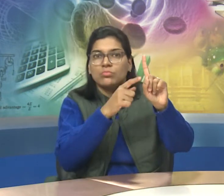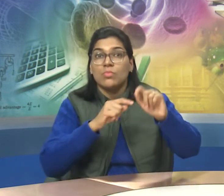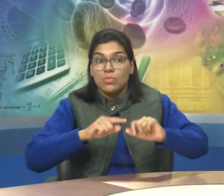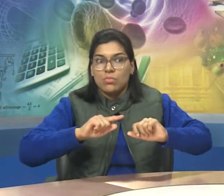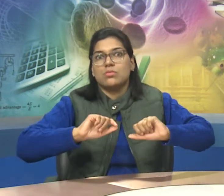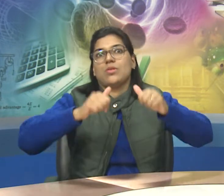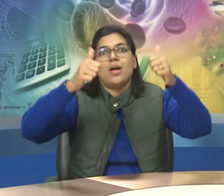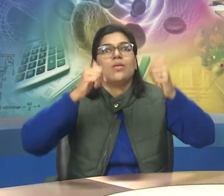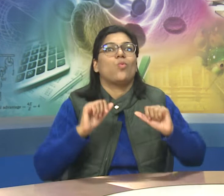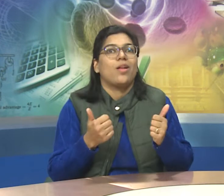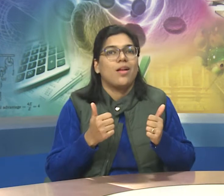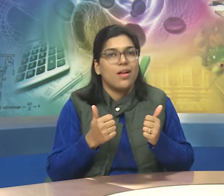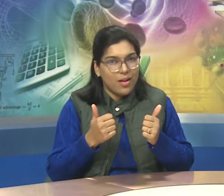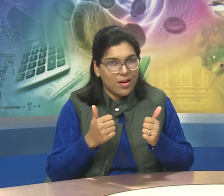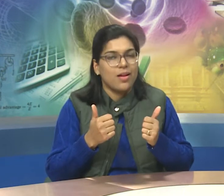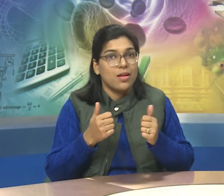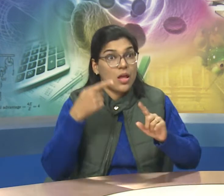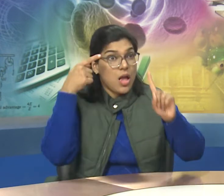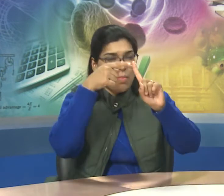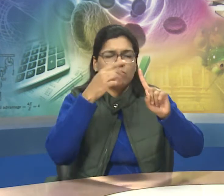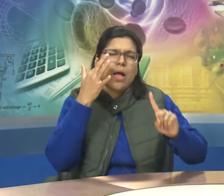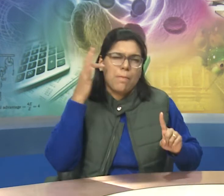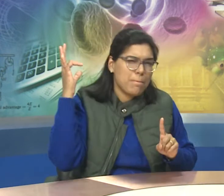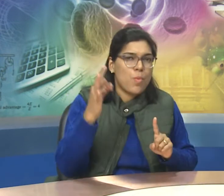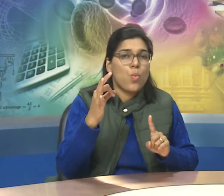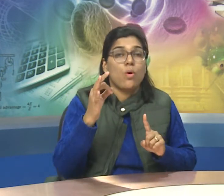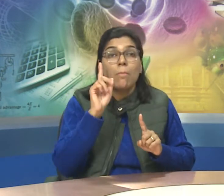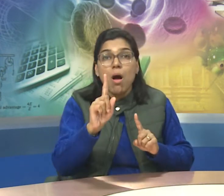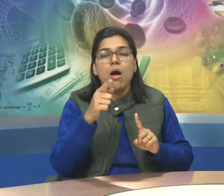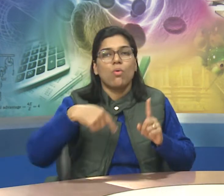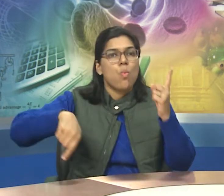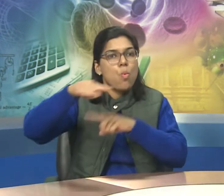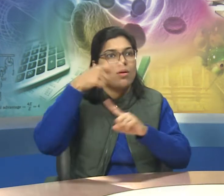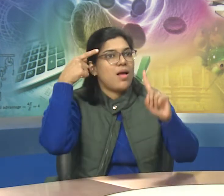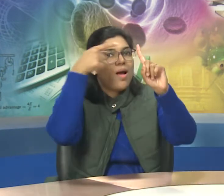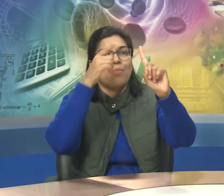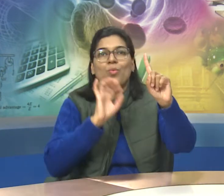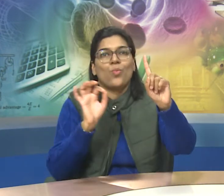supported or complemented by suitable ability